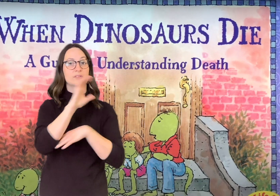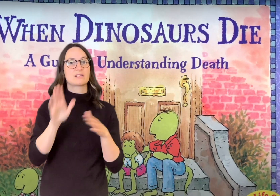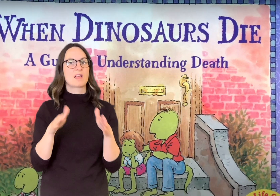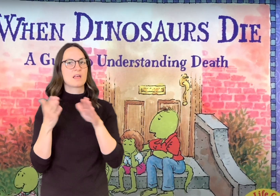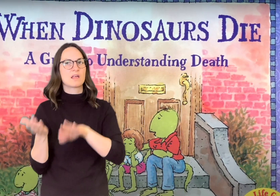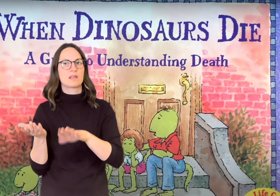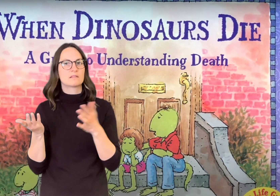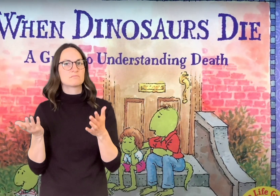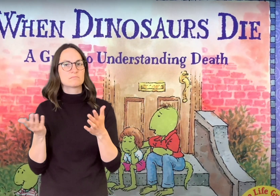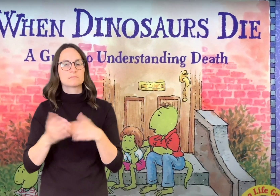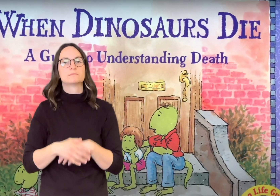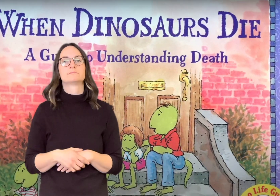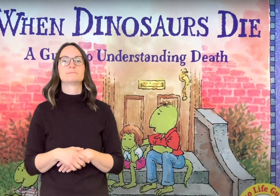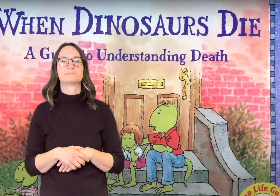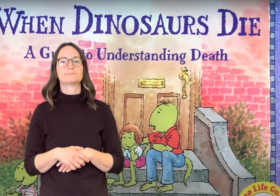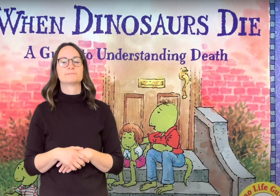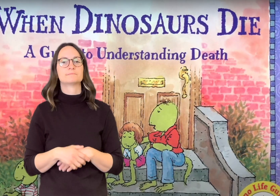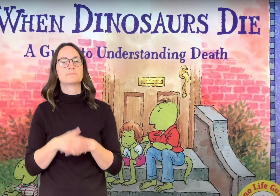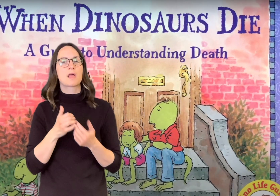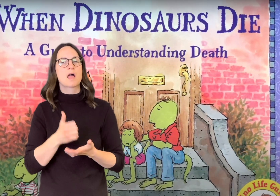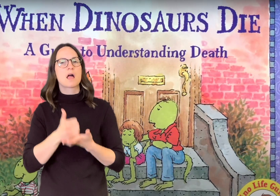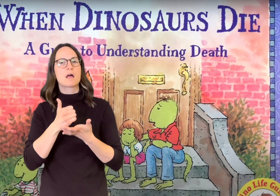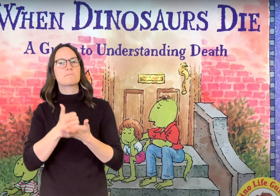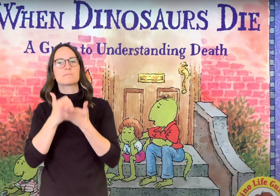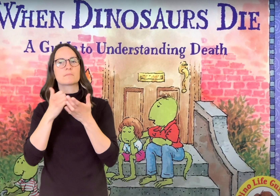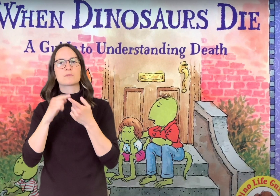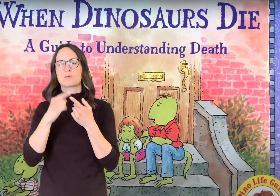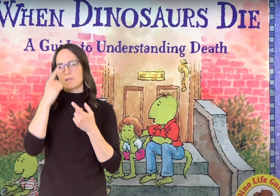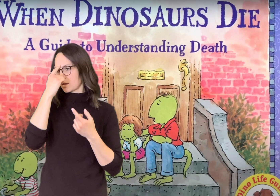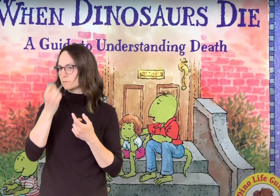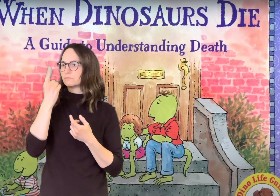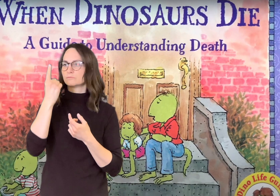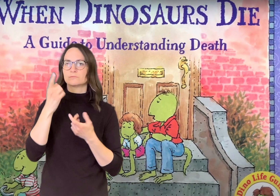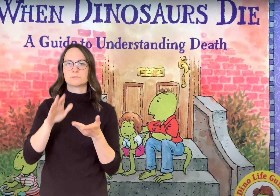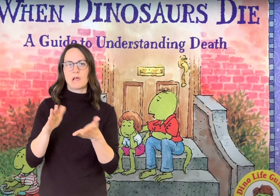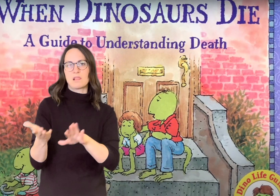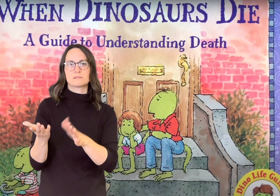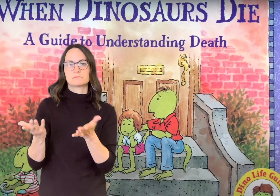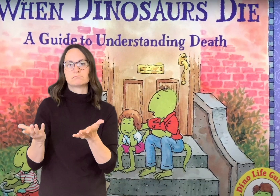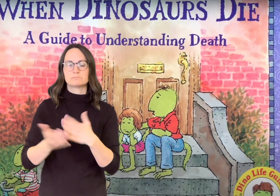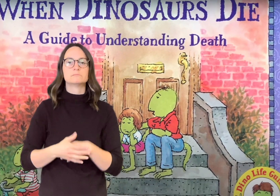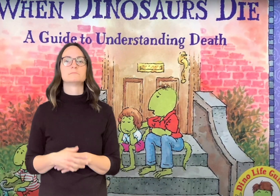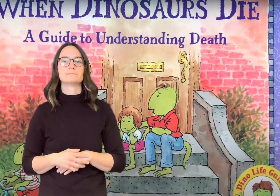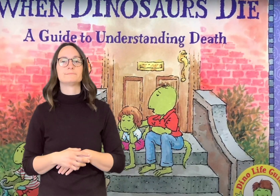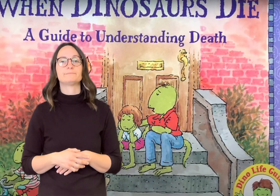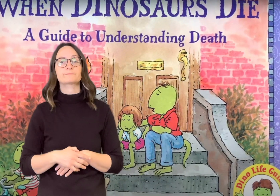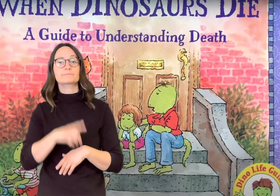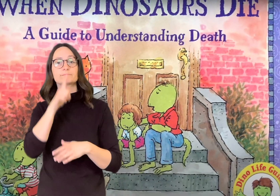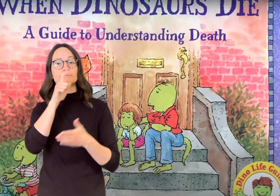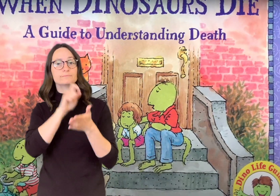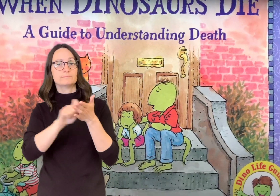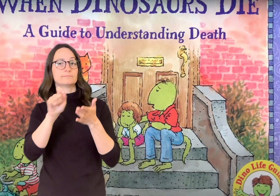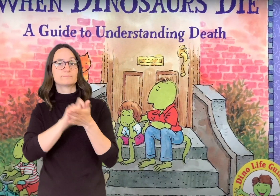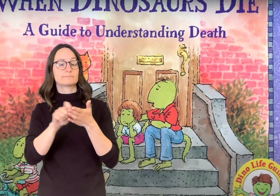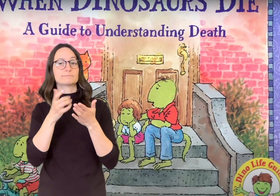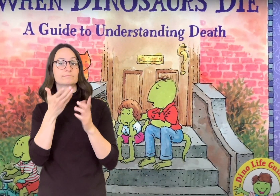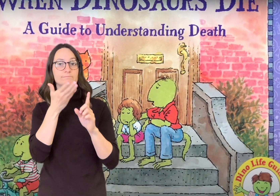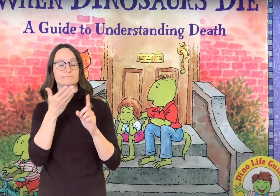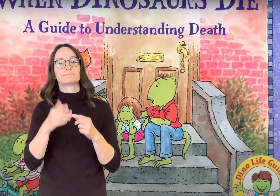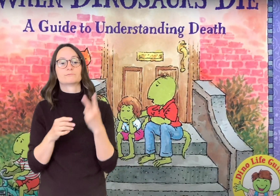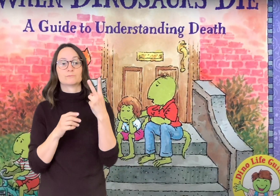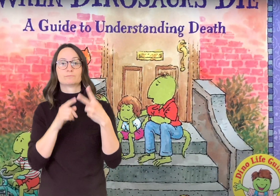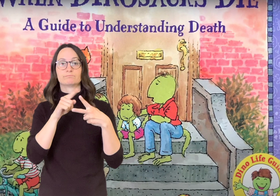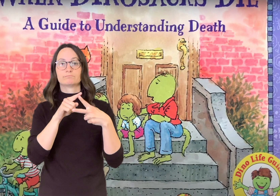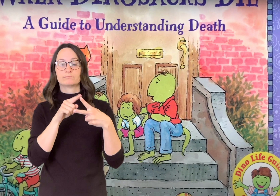When Dinosaurs Die, A Guide to Understanding Death. Written by Laurie